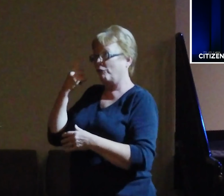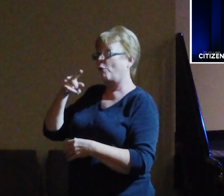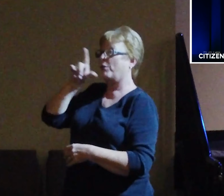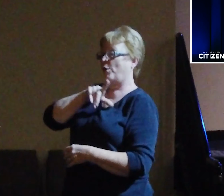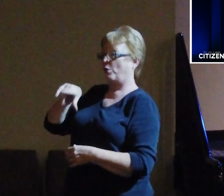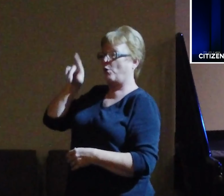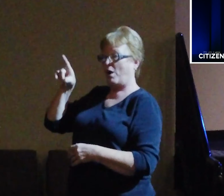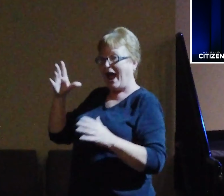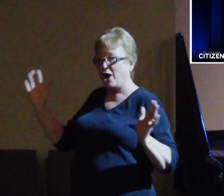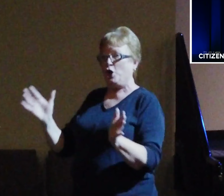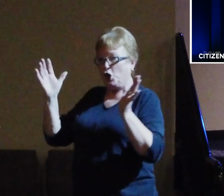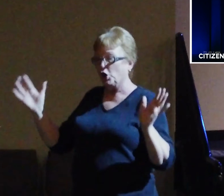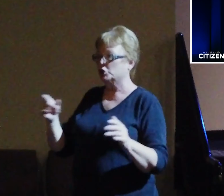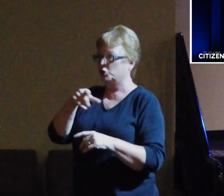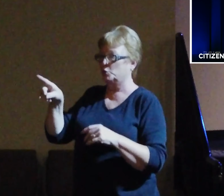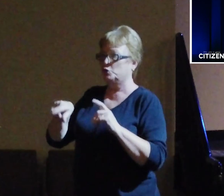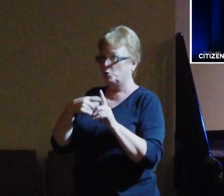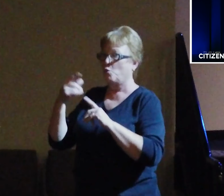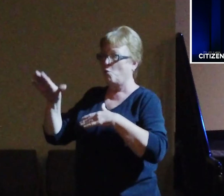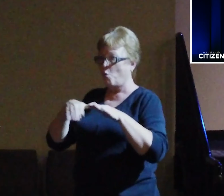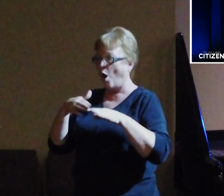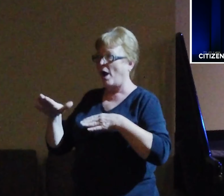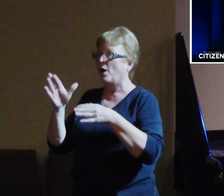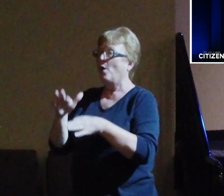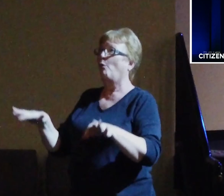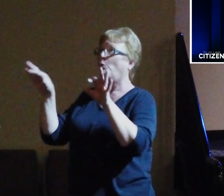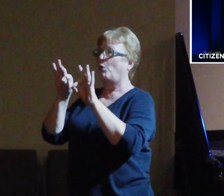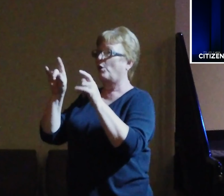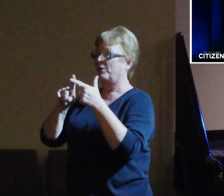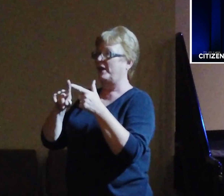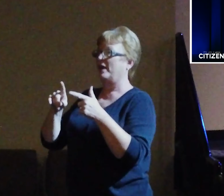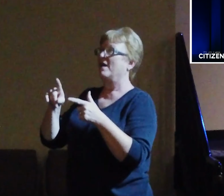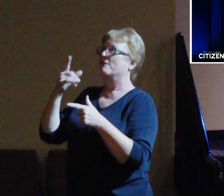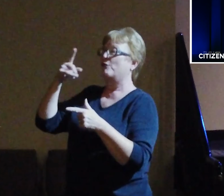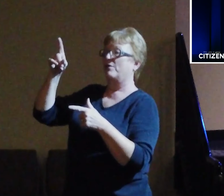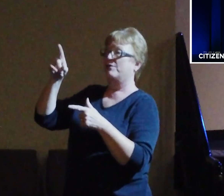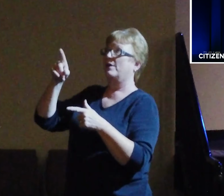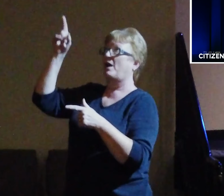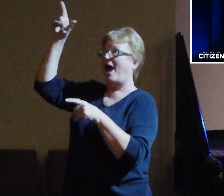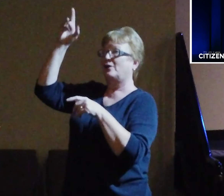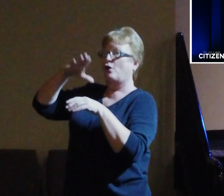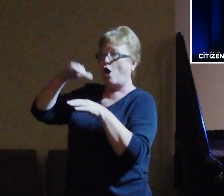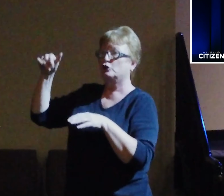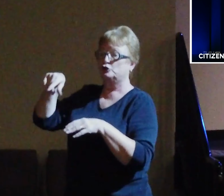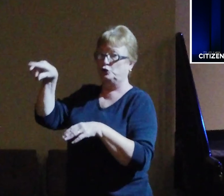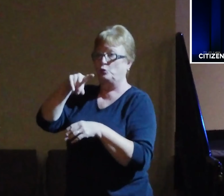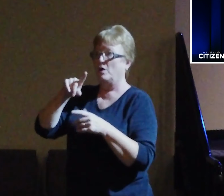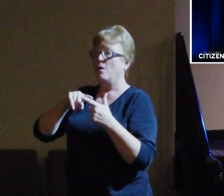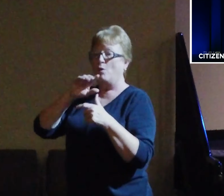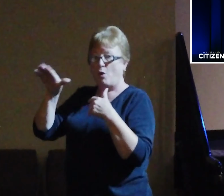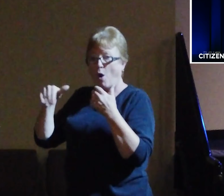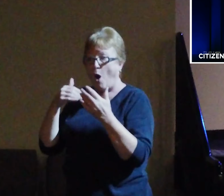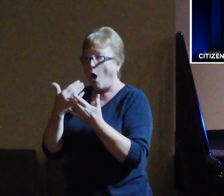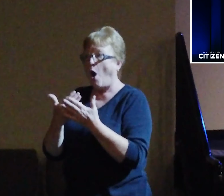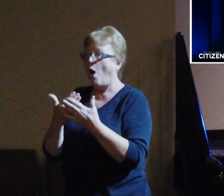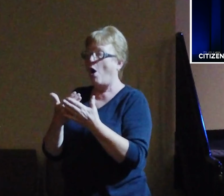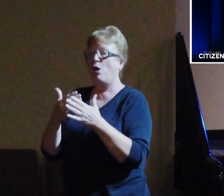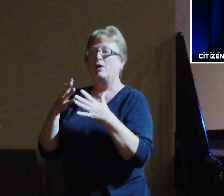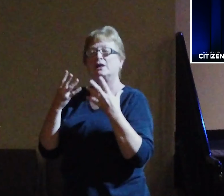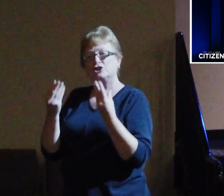urge you to walk in a manner worthy of the calling to which you have been called, with all humility and gentleness,